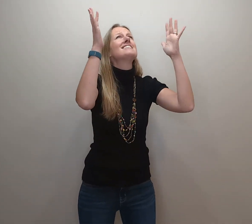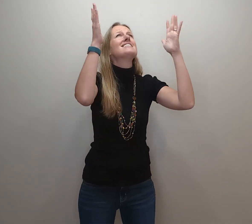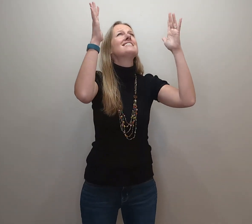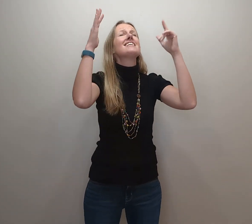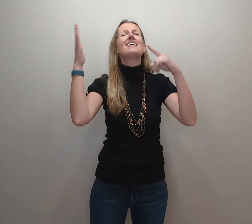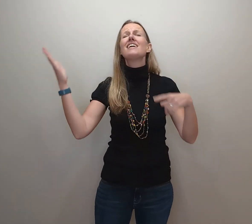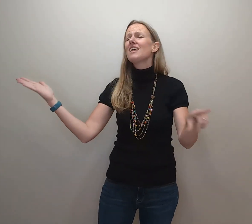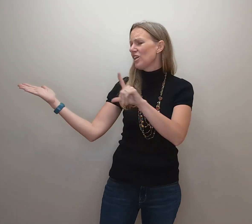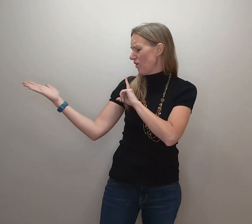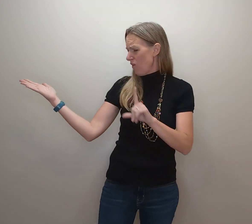Majesty,